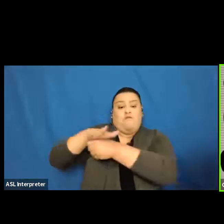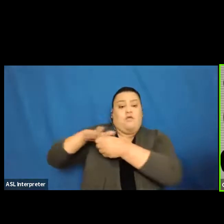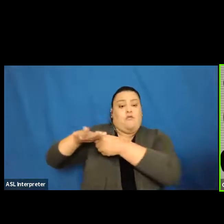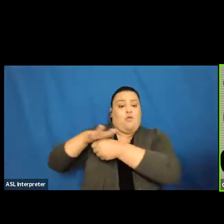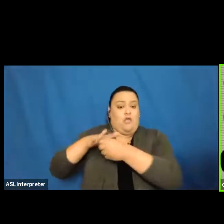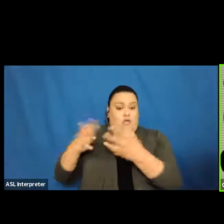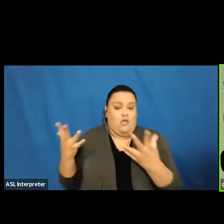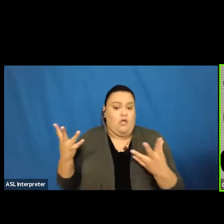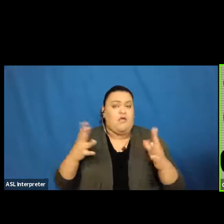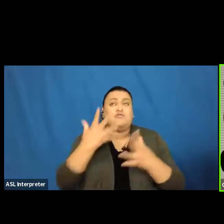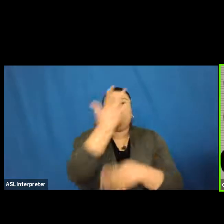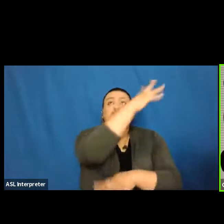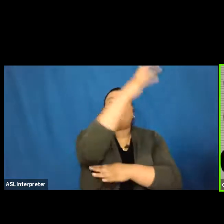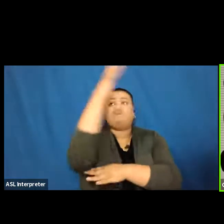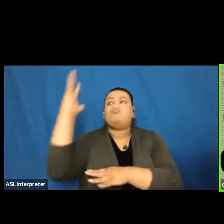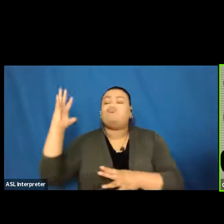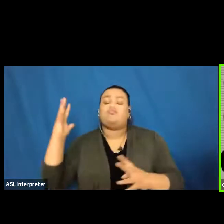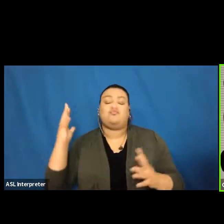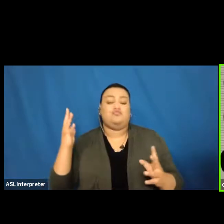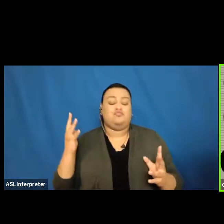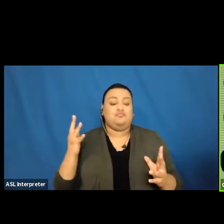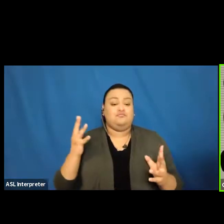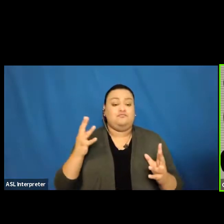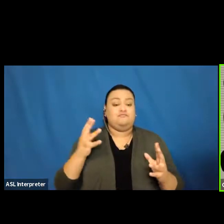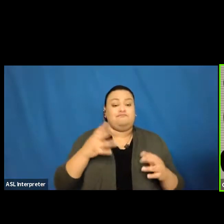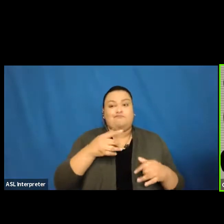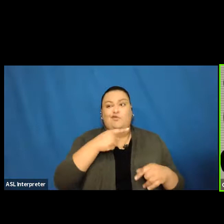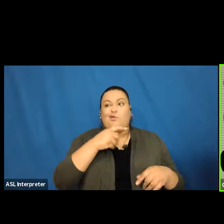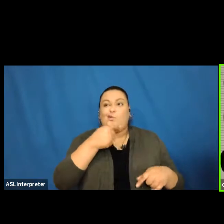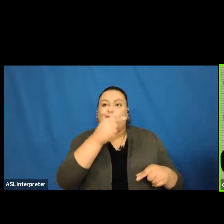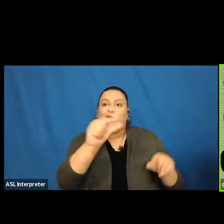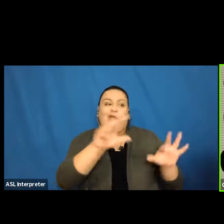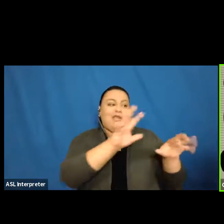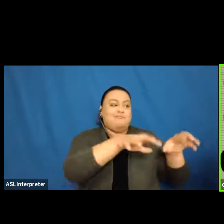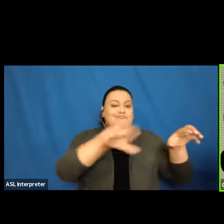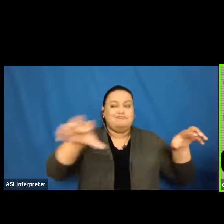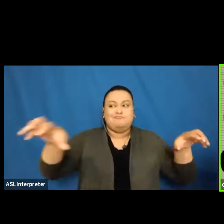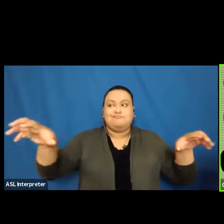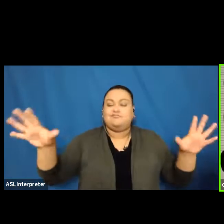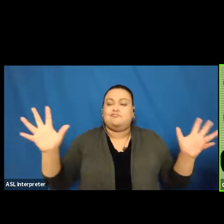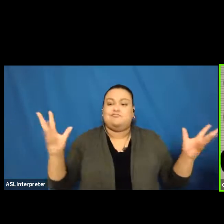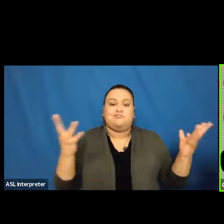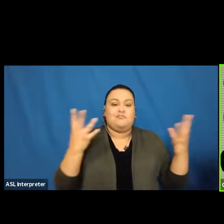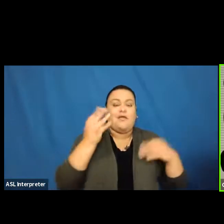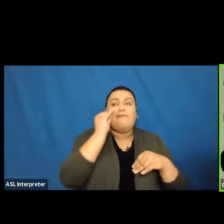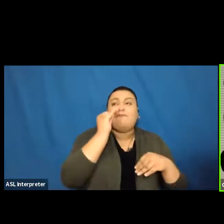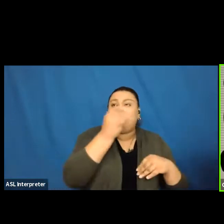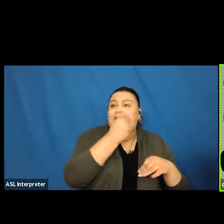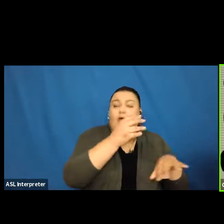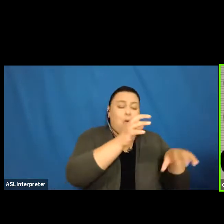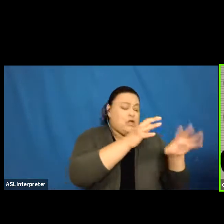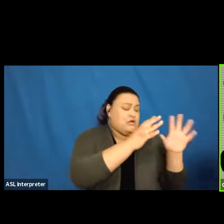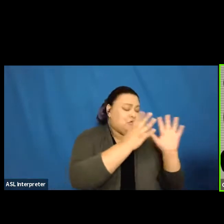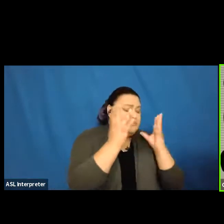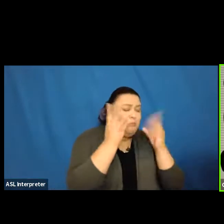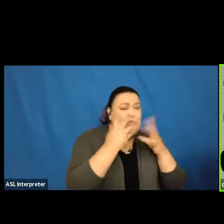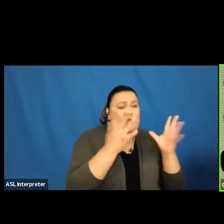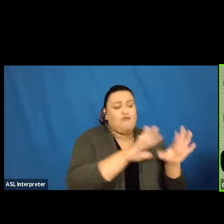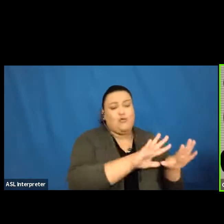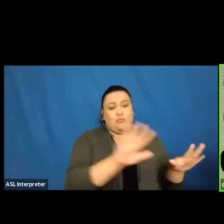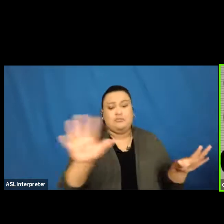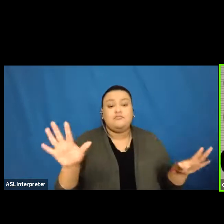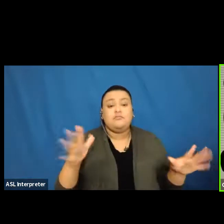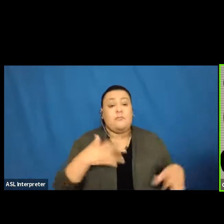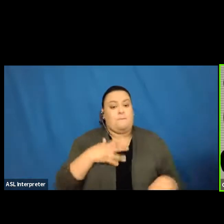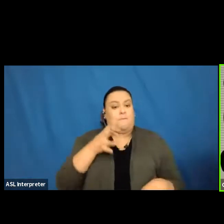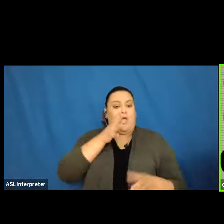lot of trees, a lot of greenery and butter and flowers, And, my wife does a great